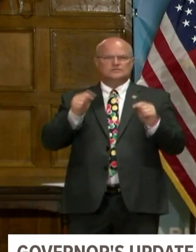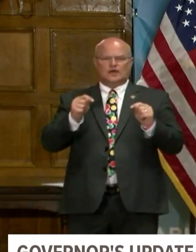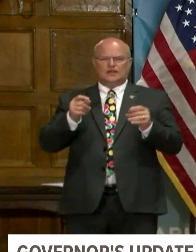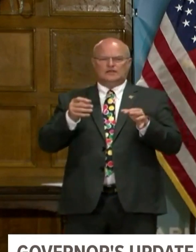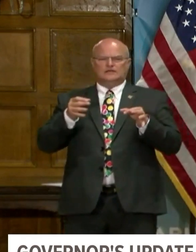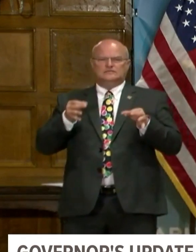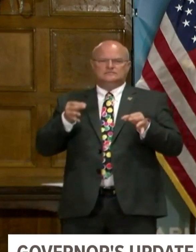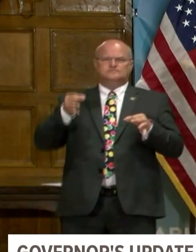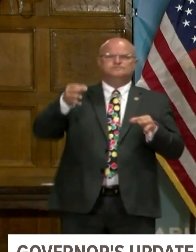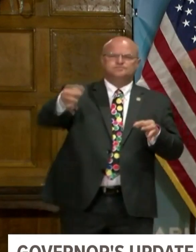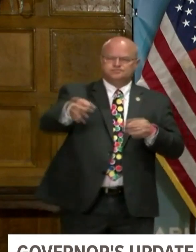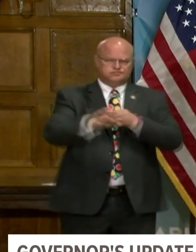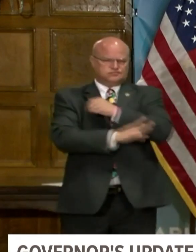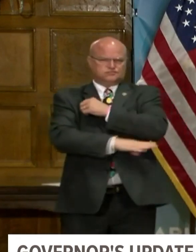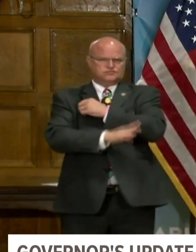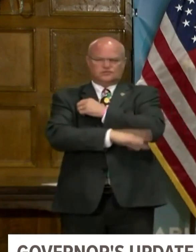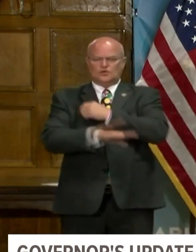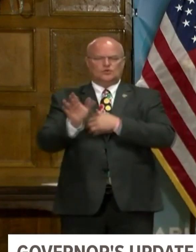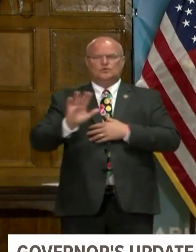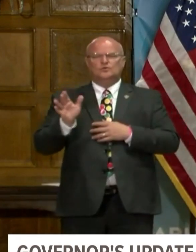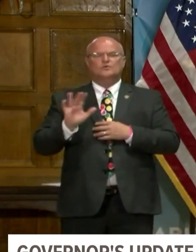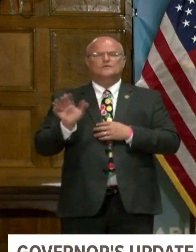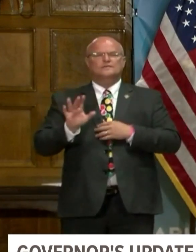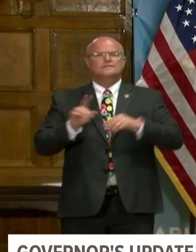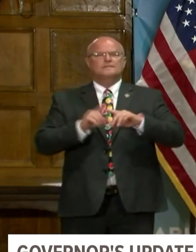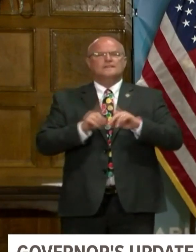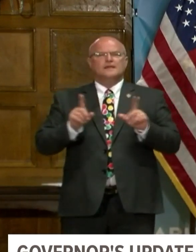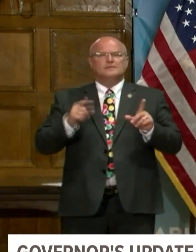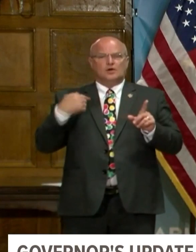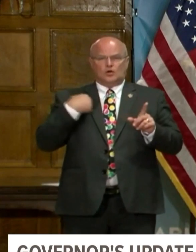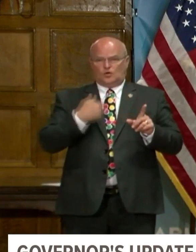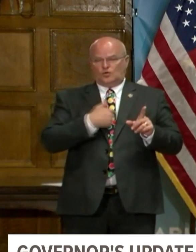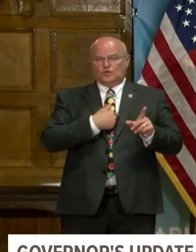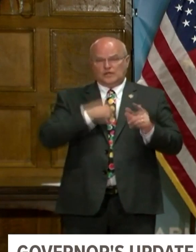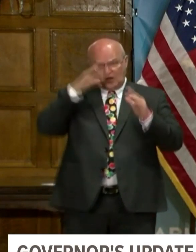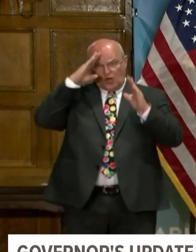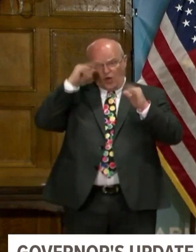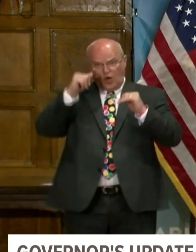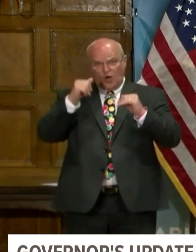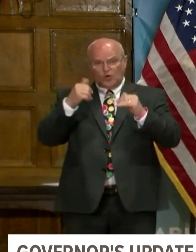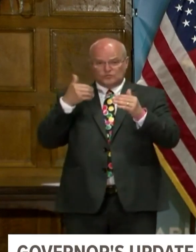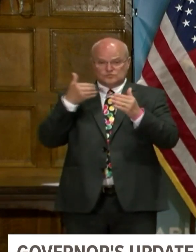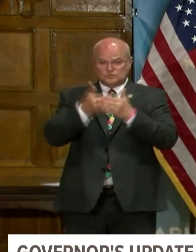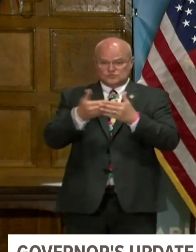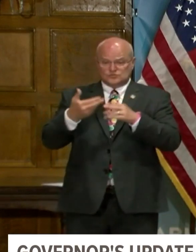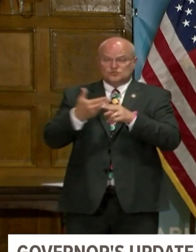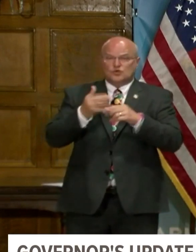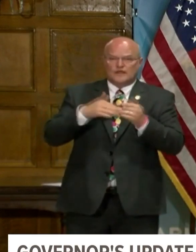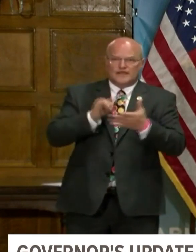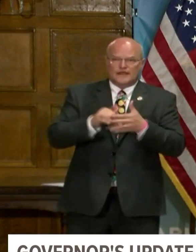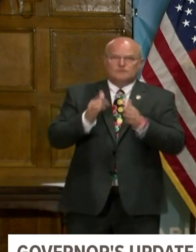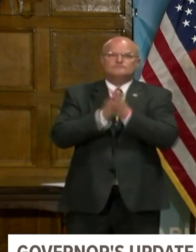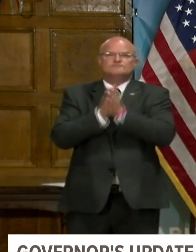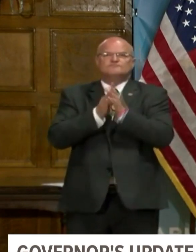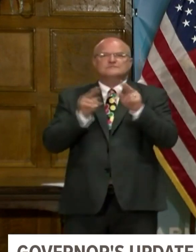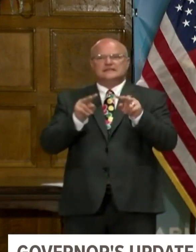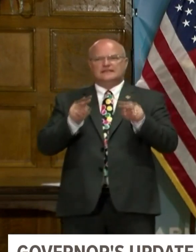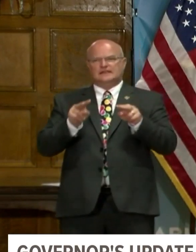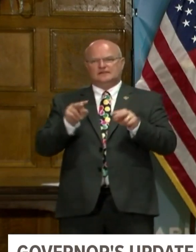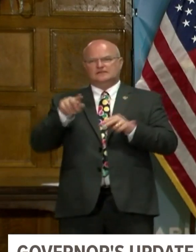to put it in the fall that far away. We hope to get there much sooner than that. We're anxious to get